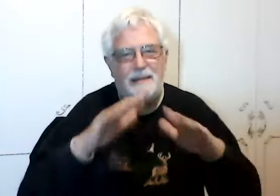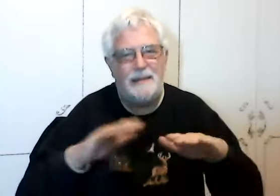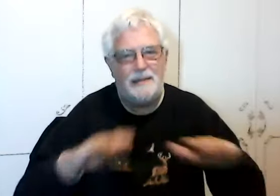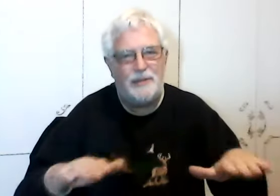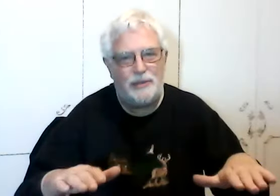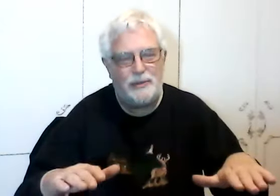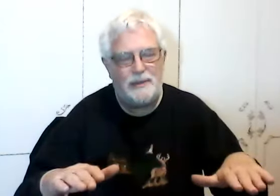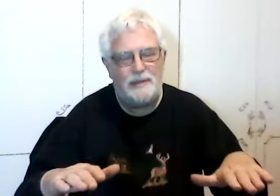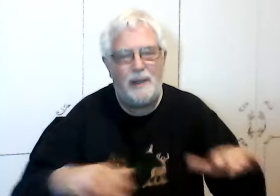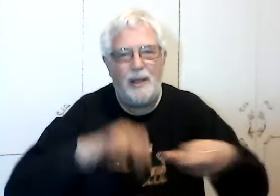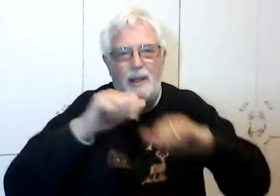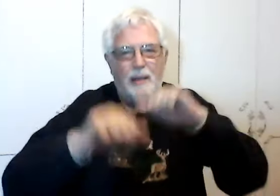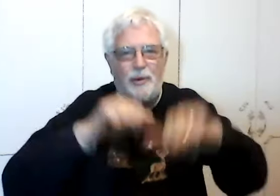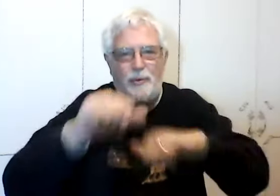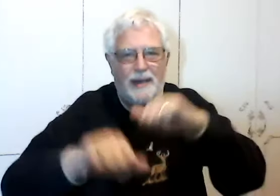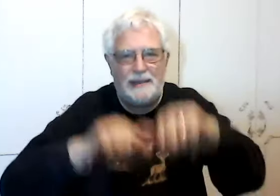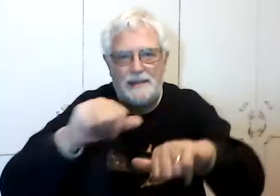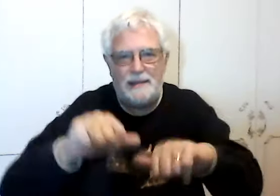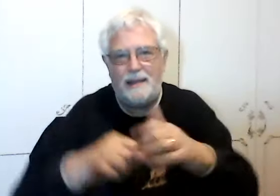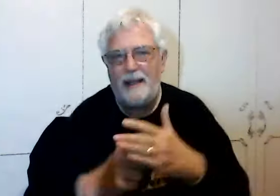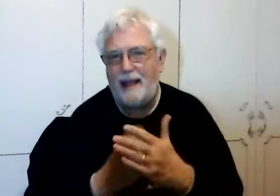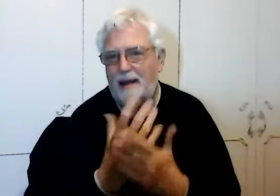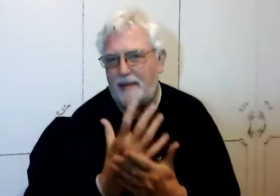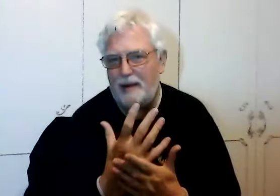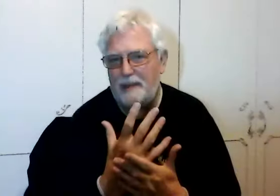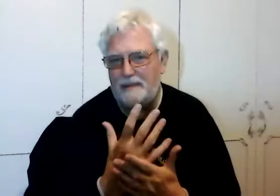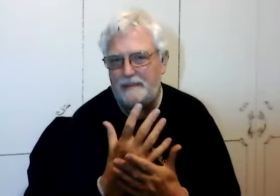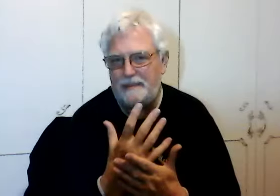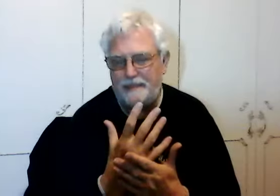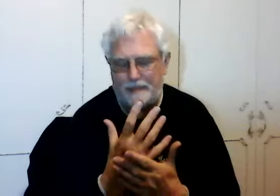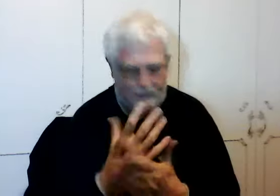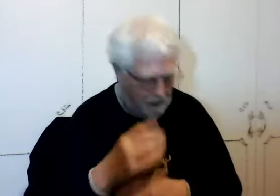the children's progress and development.